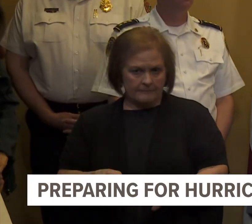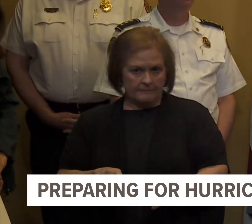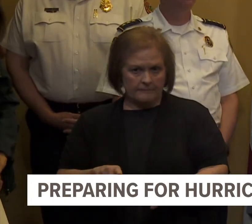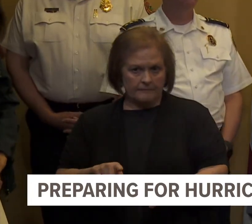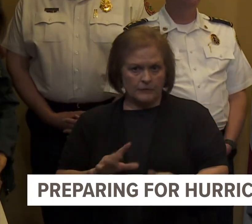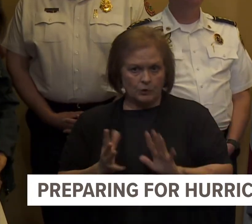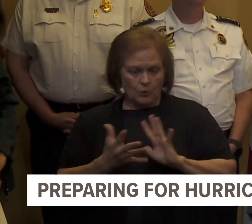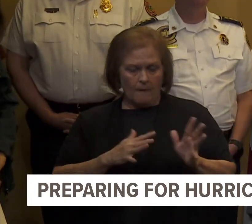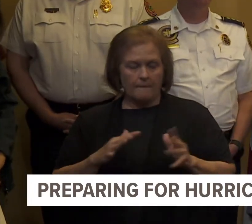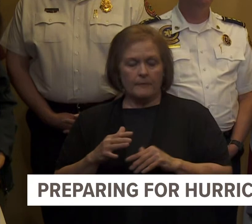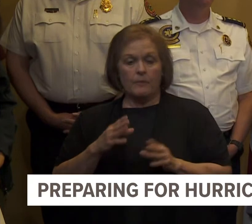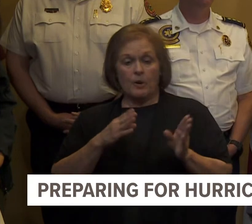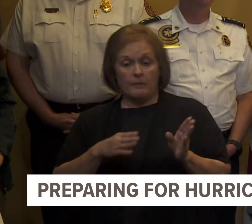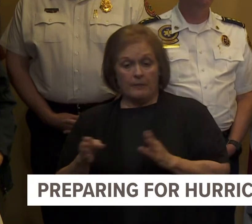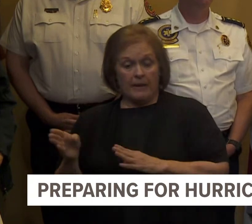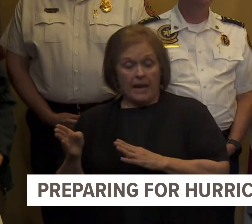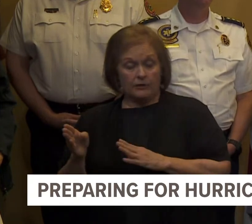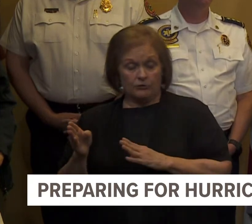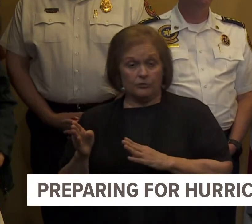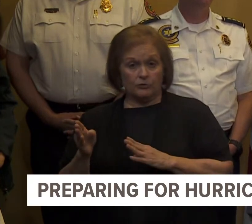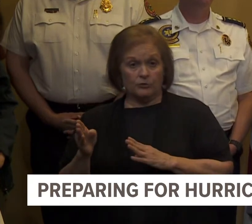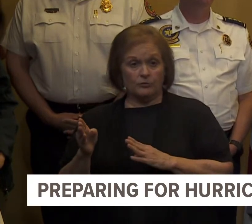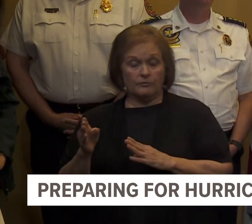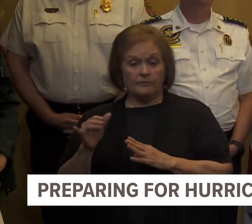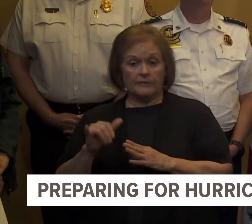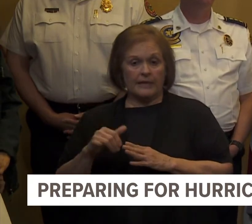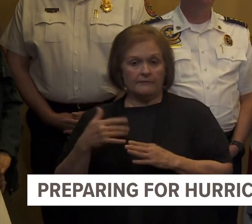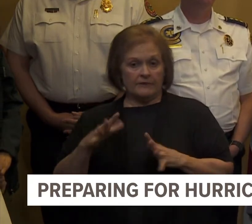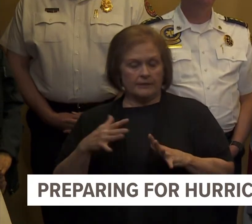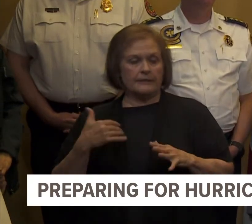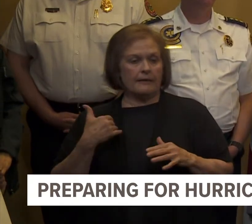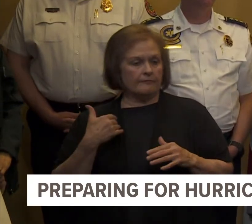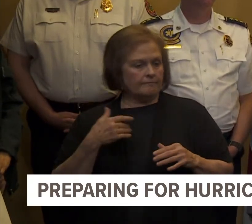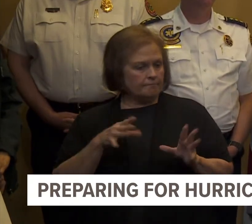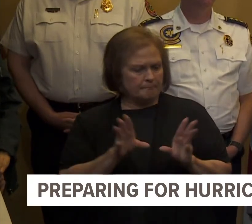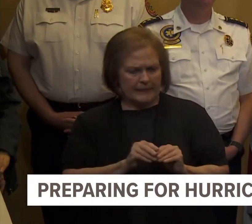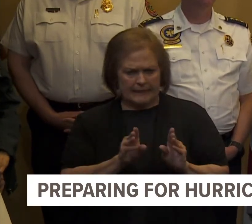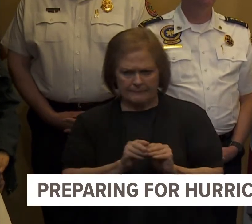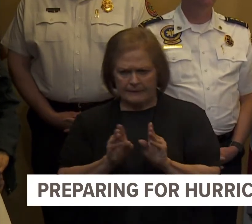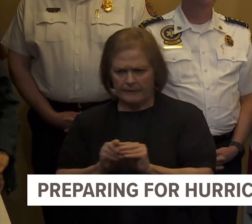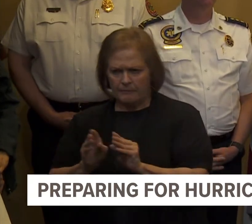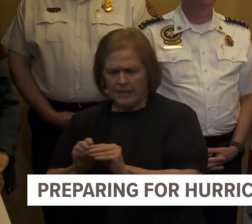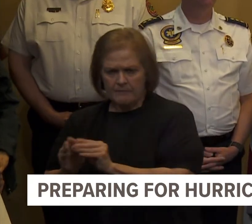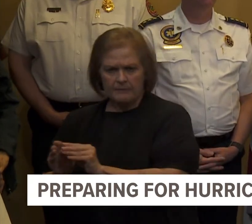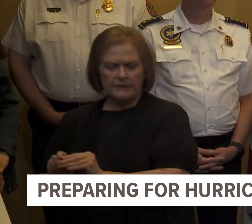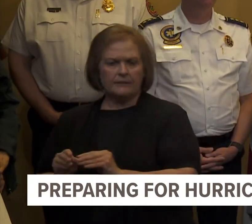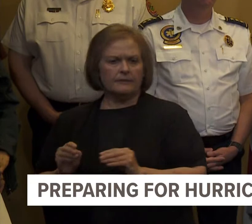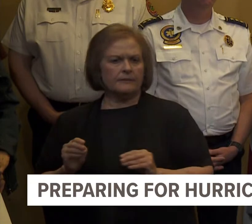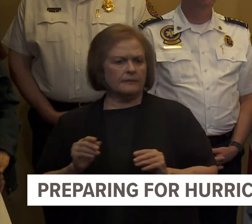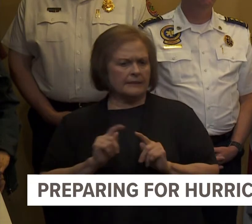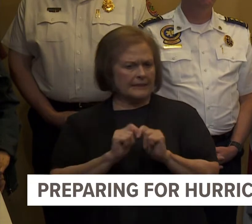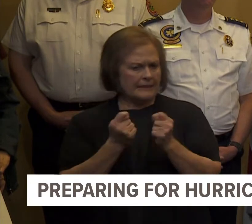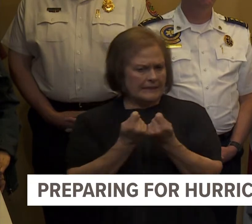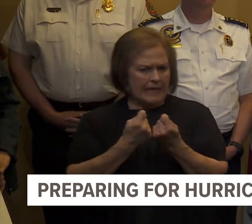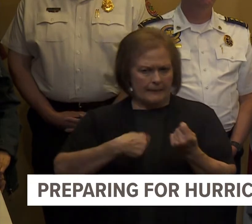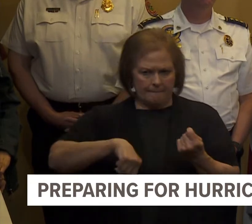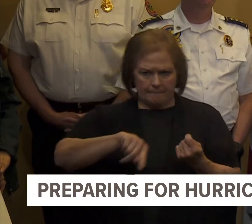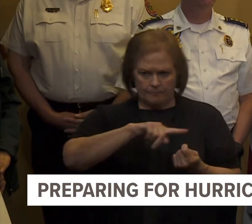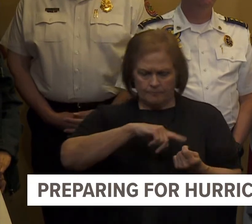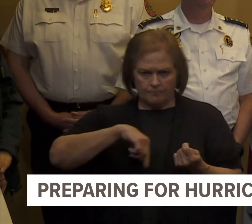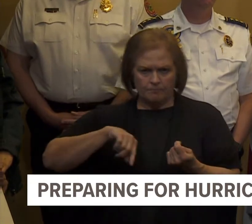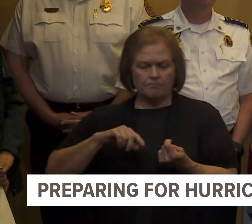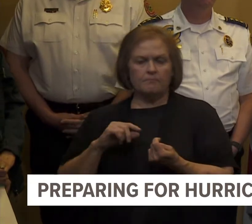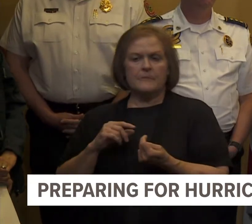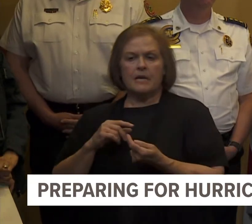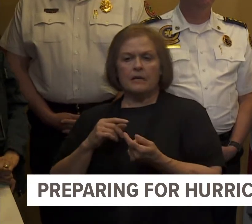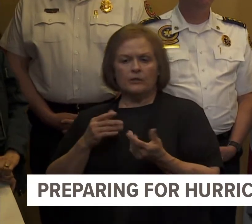area. Preparations have included tabletop storm drills involving cross-functional teams across our entire